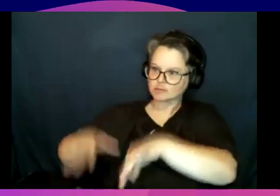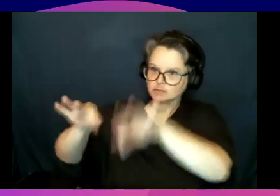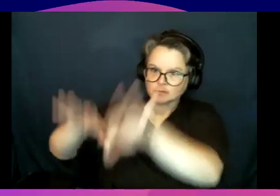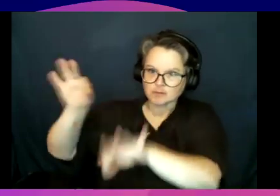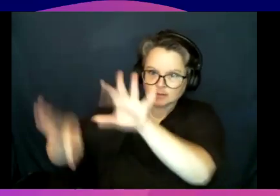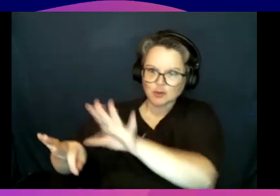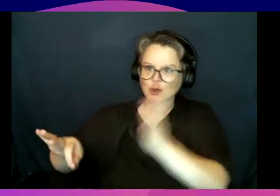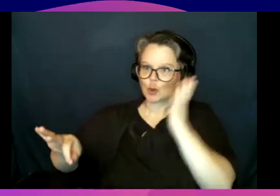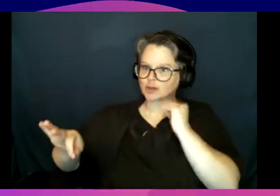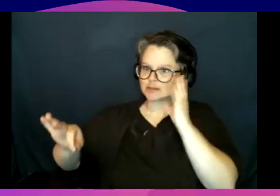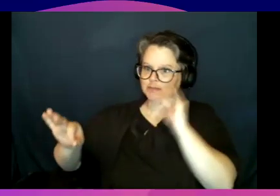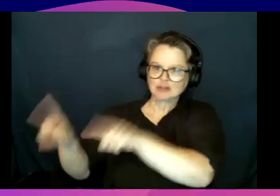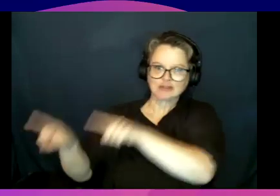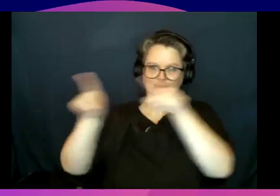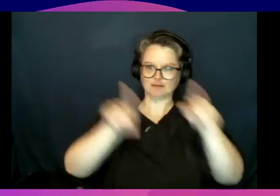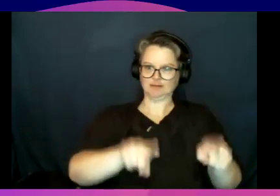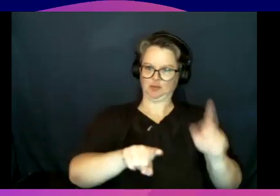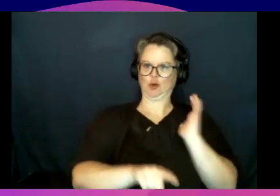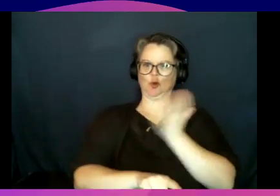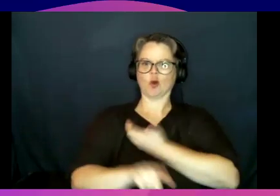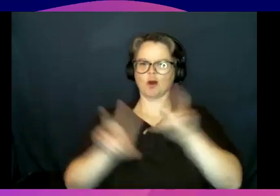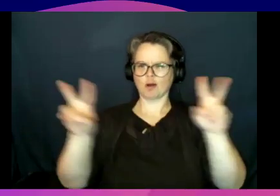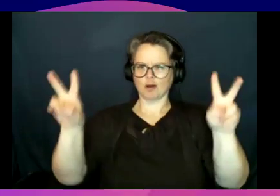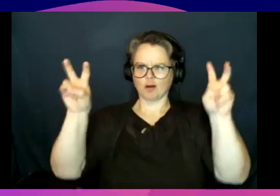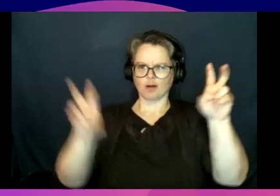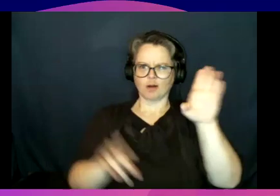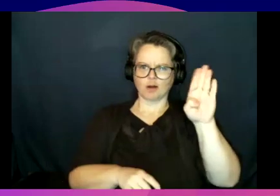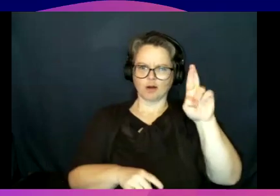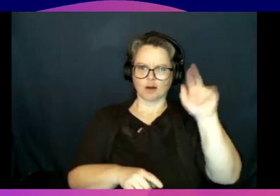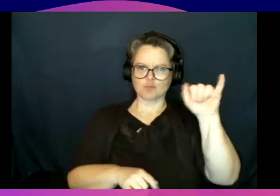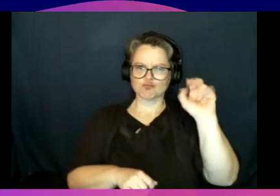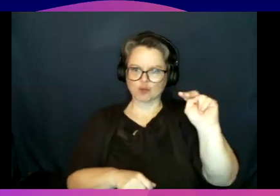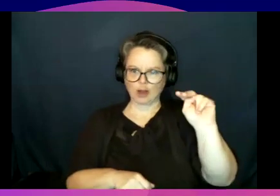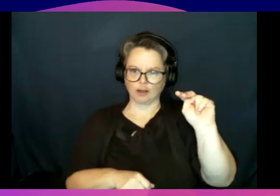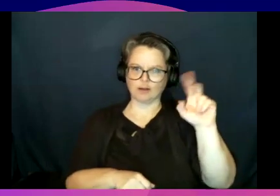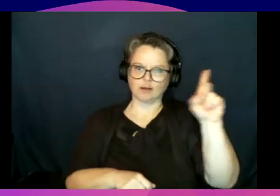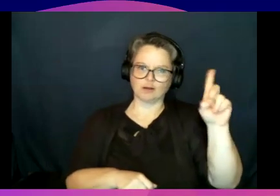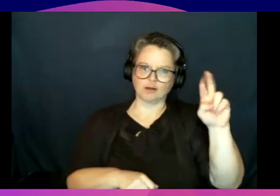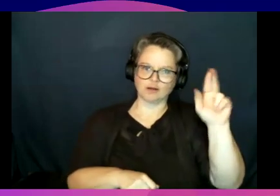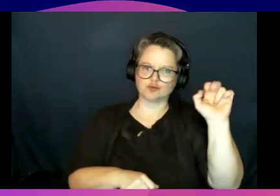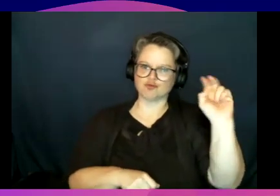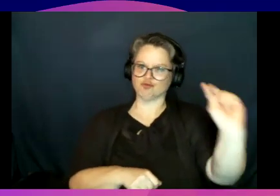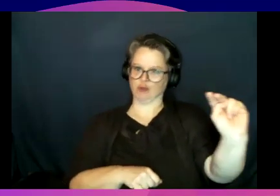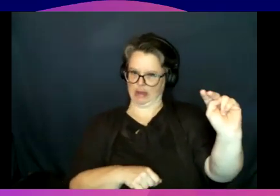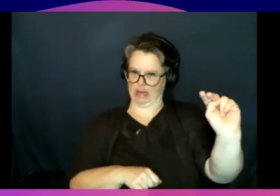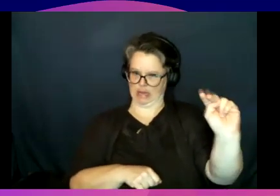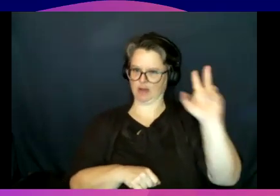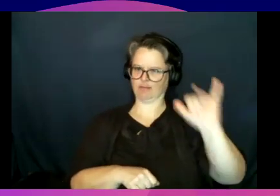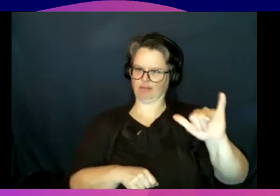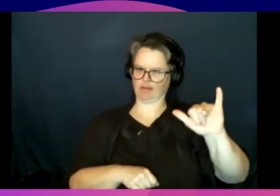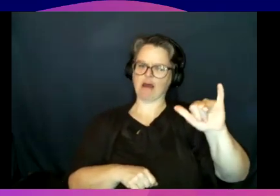Hi, everyone. Thank you so much for joining us today. I'm thrilled to be here speaking